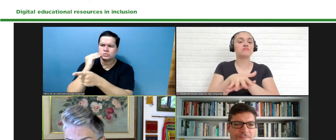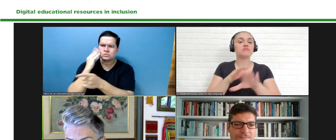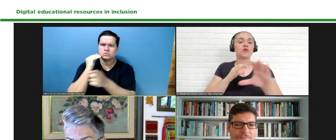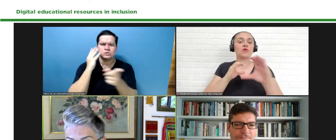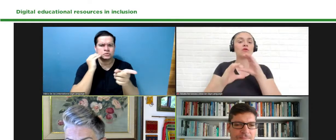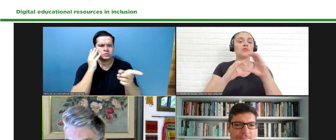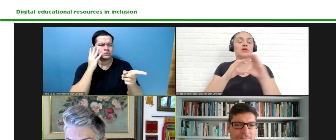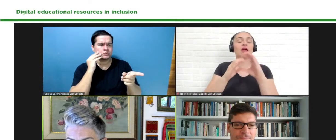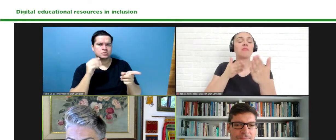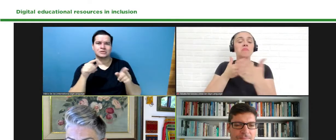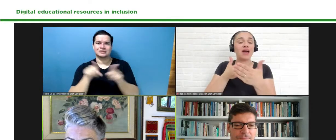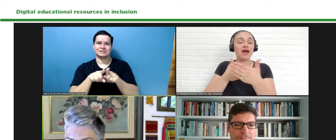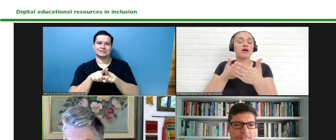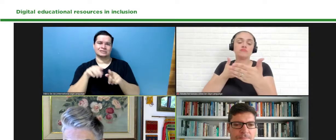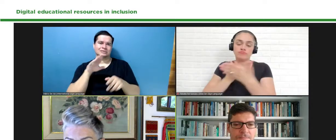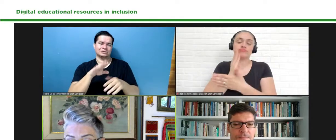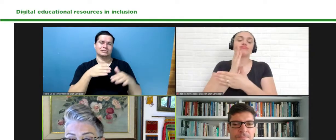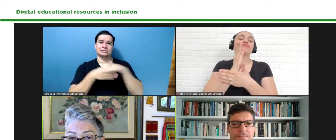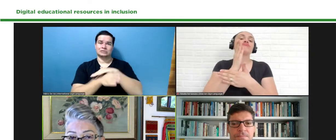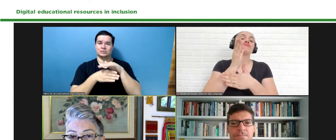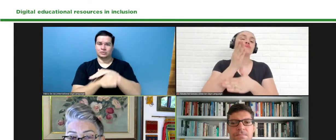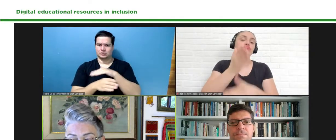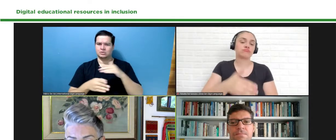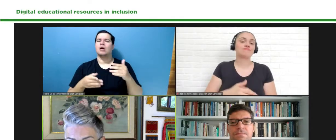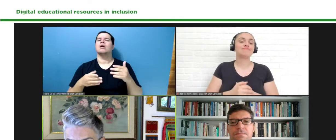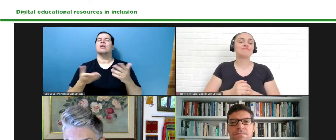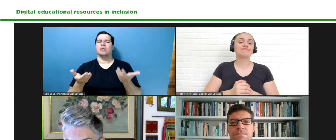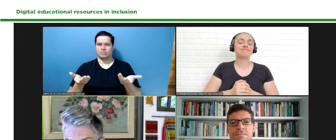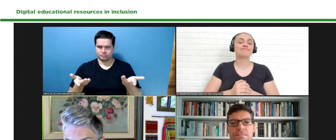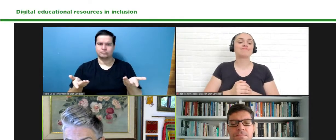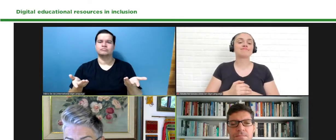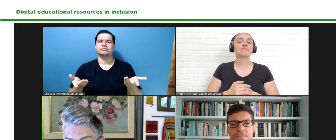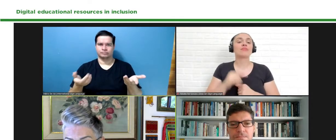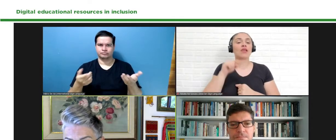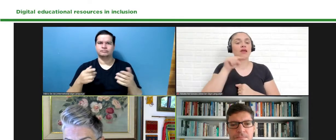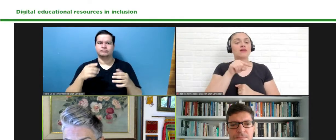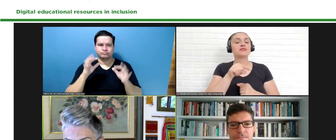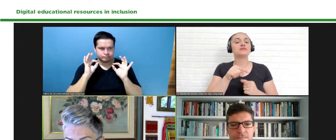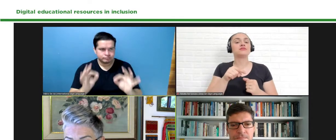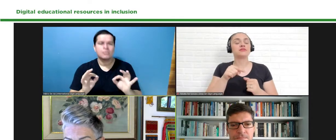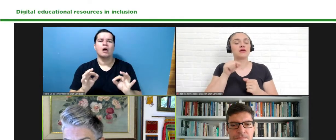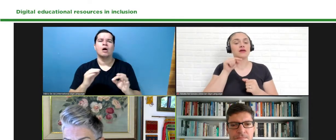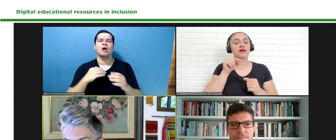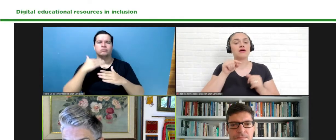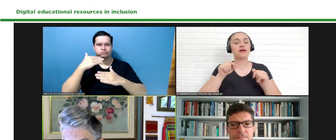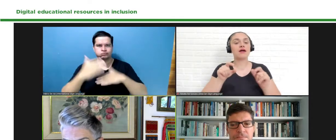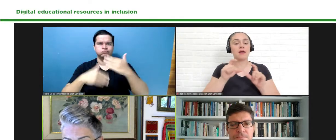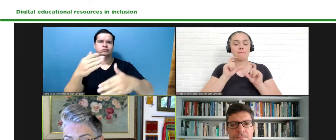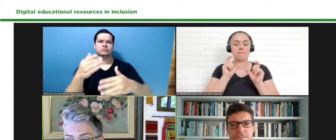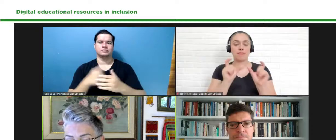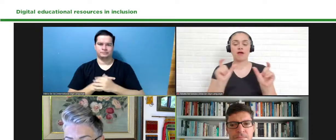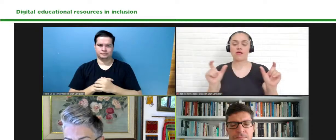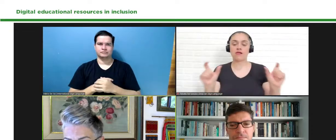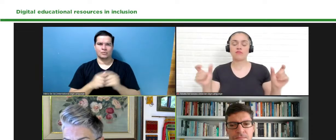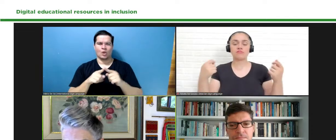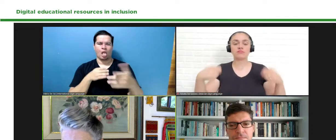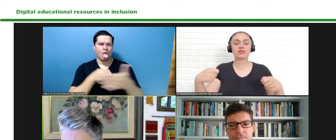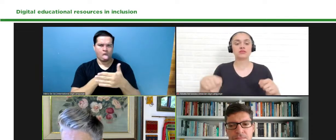barriers. And that is the world that needs to be replicated in every